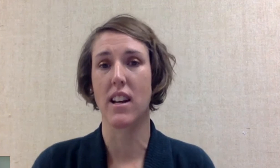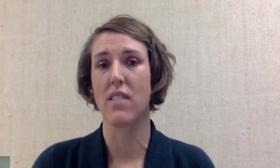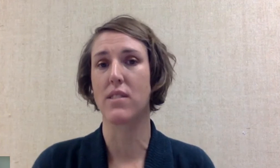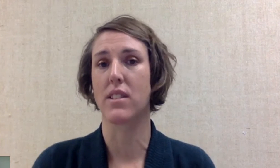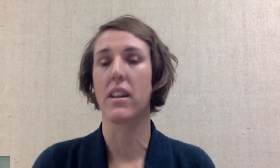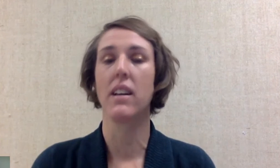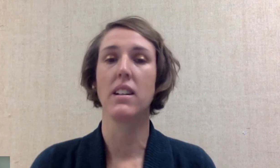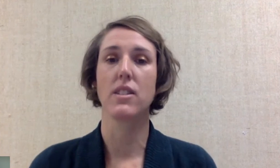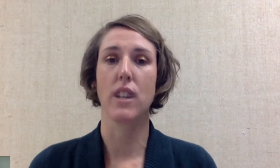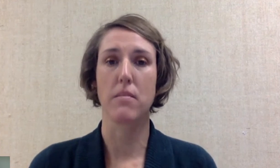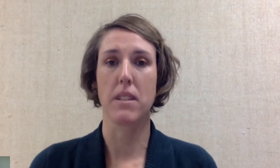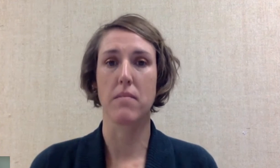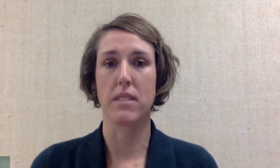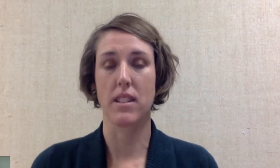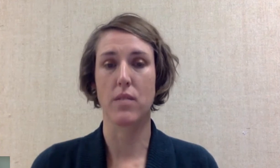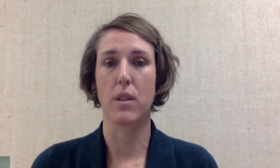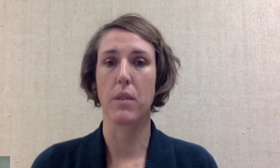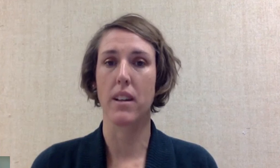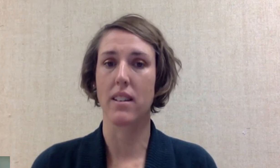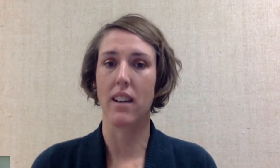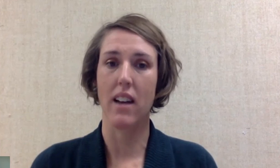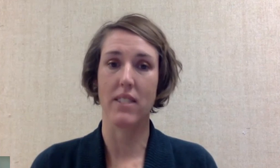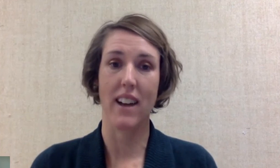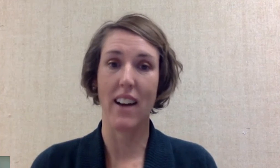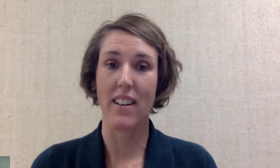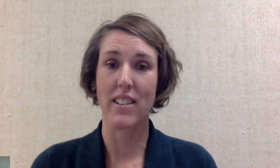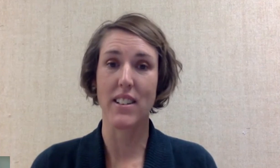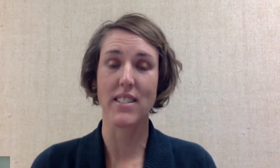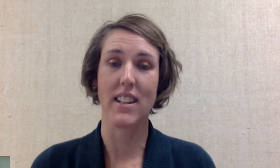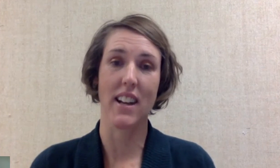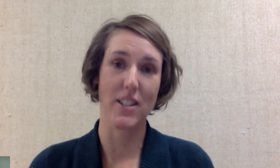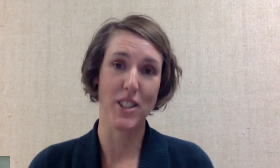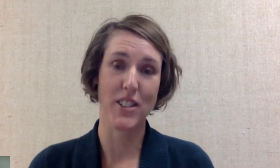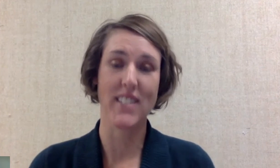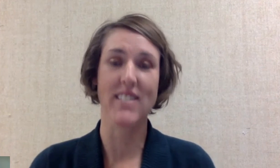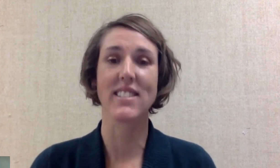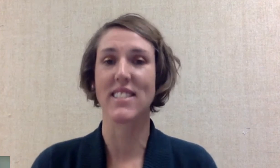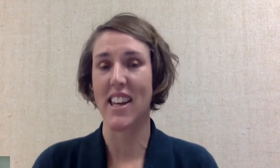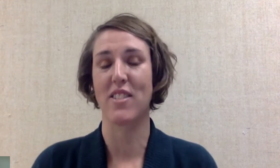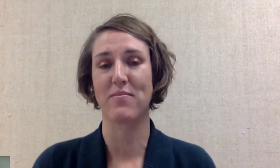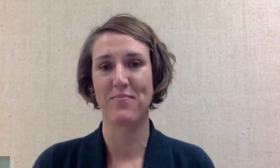ourselves and trying to be in a position where we can look after our elders and our children, thank you.